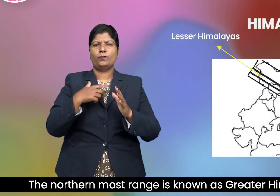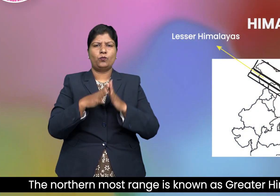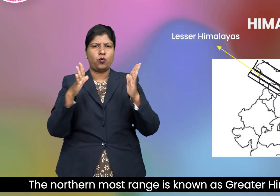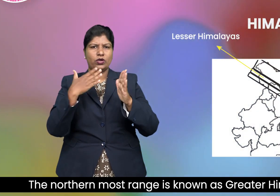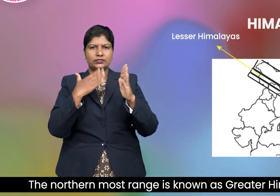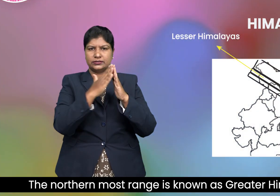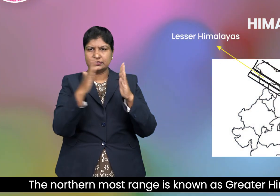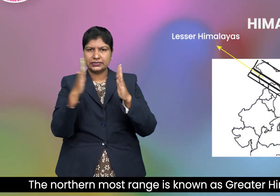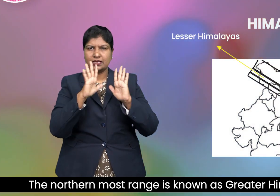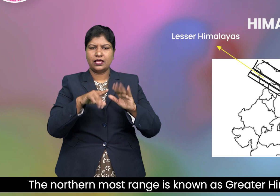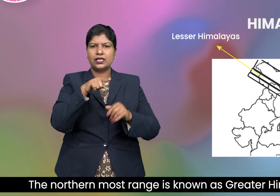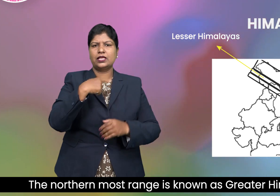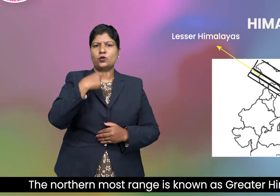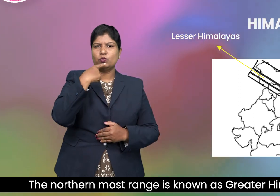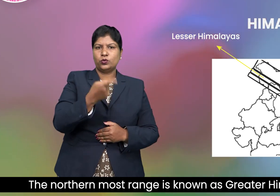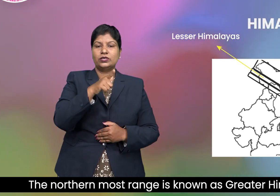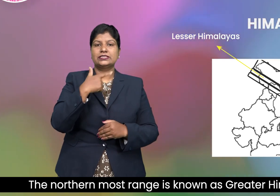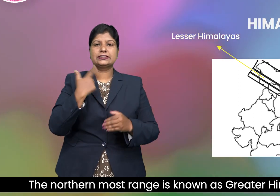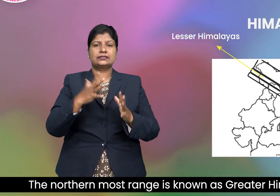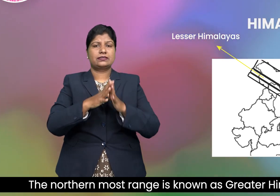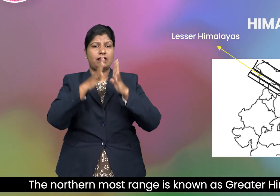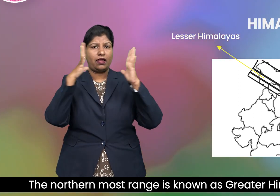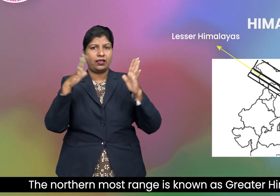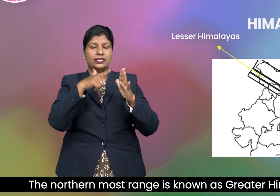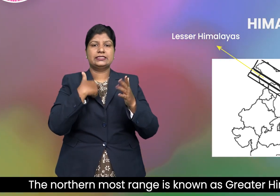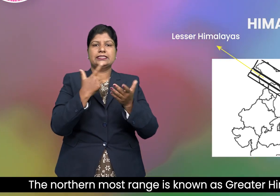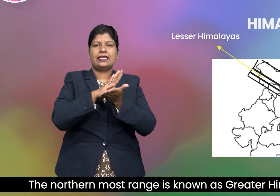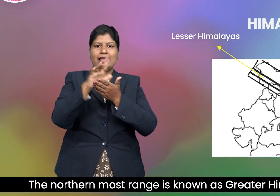greater Himalayas or Himadri